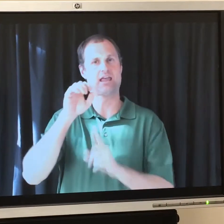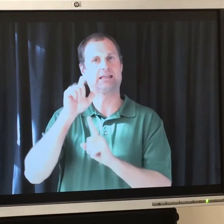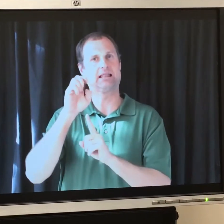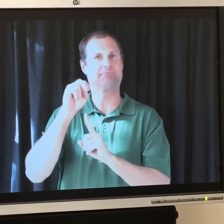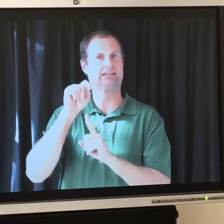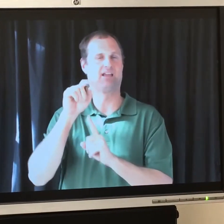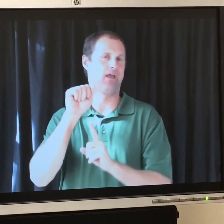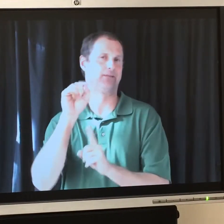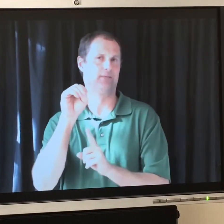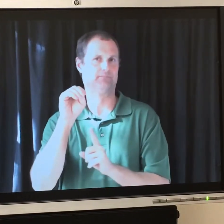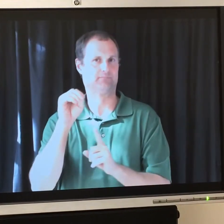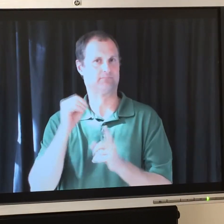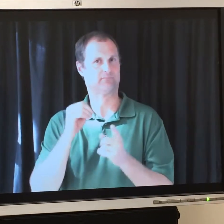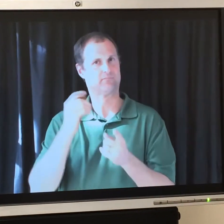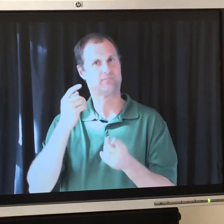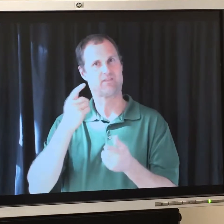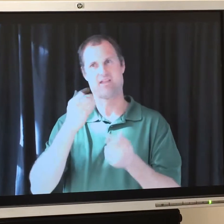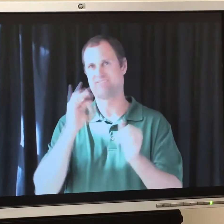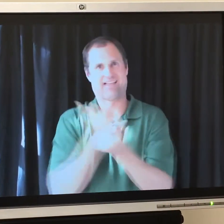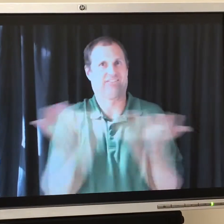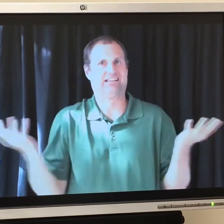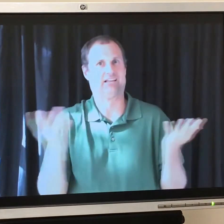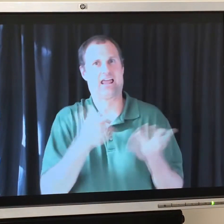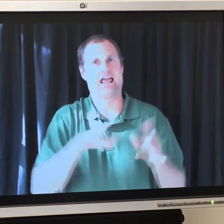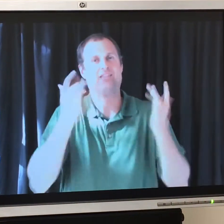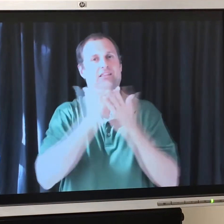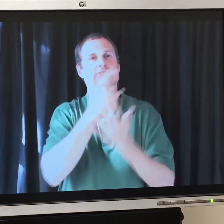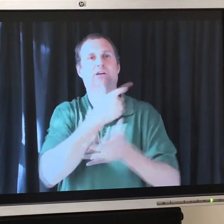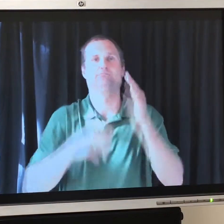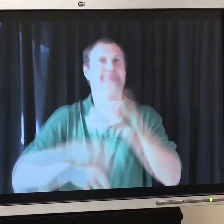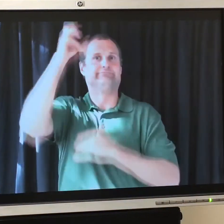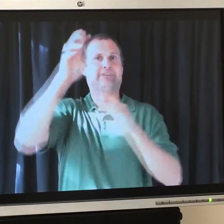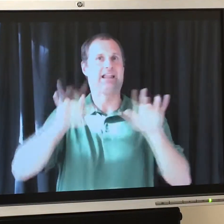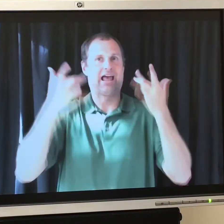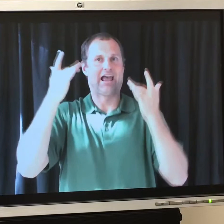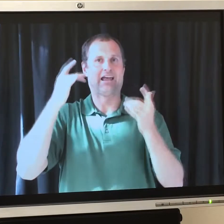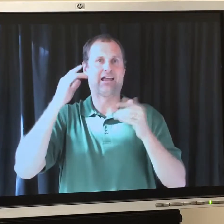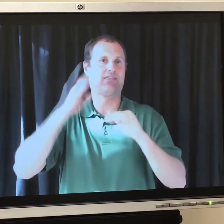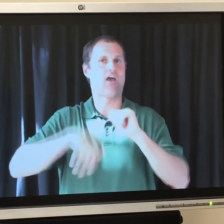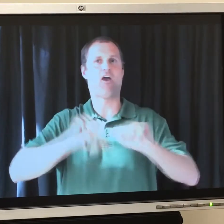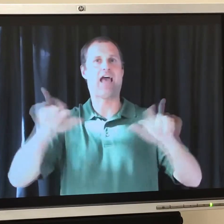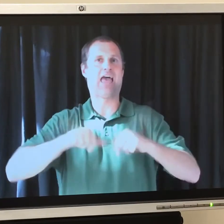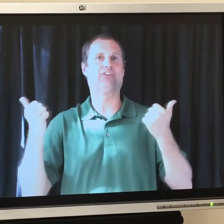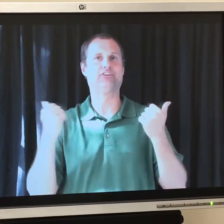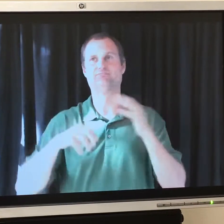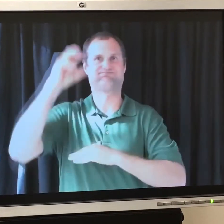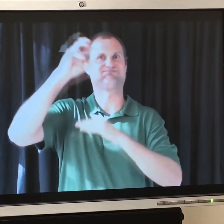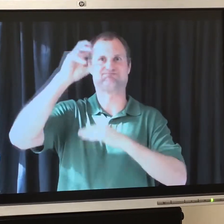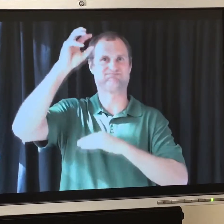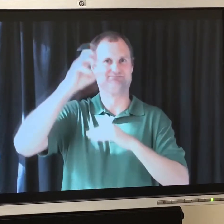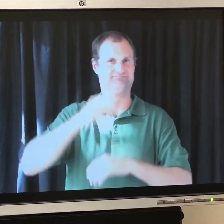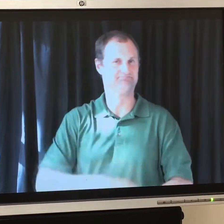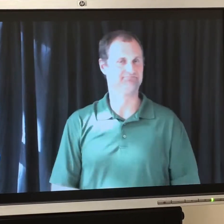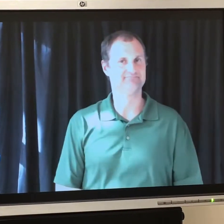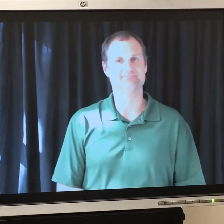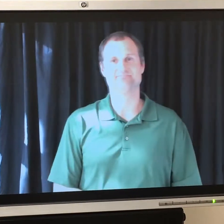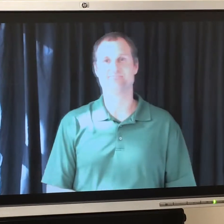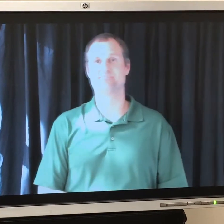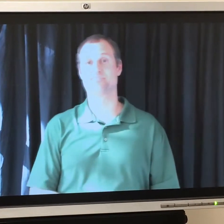Hydrogen is actually the lightest element. The atom is the lightest, an atom of hydrogen is the lightest